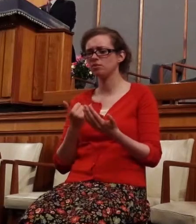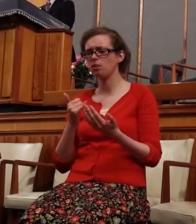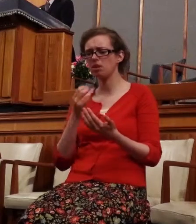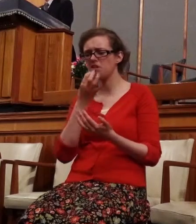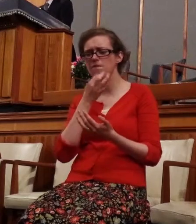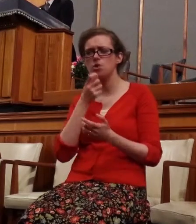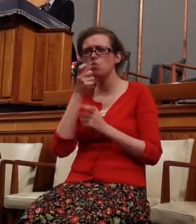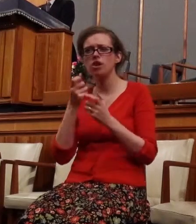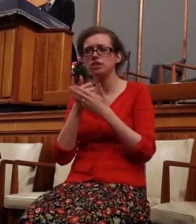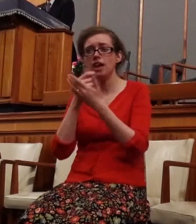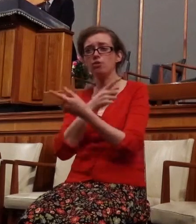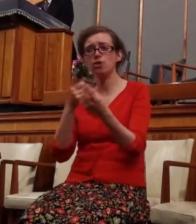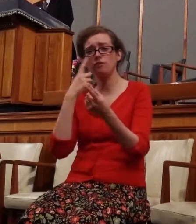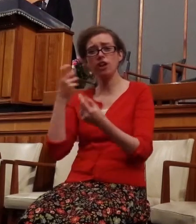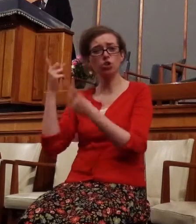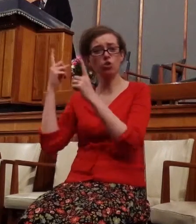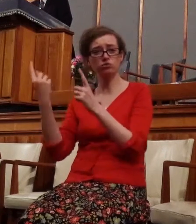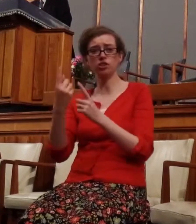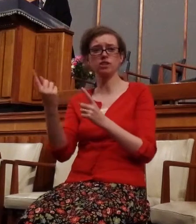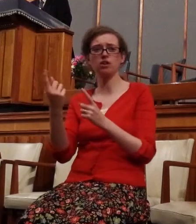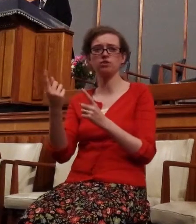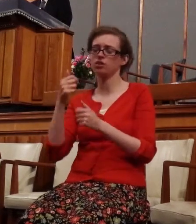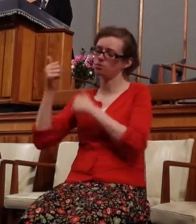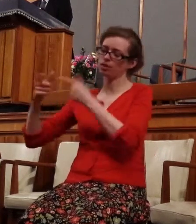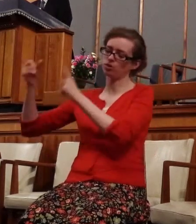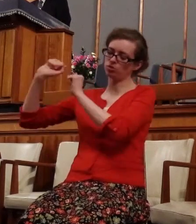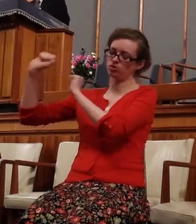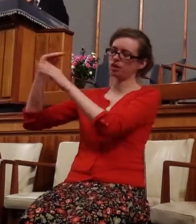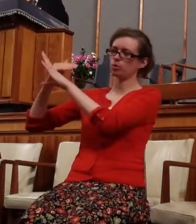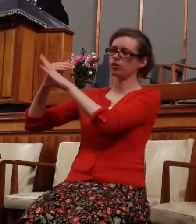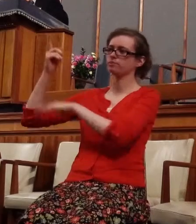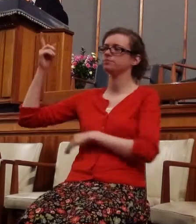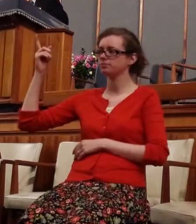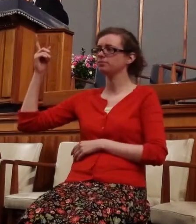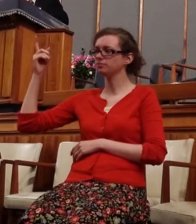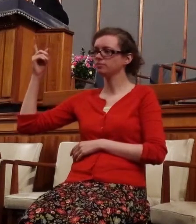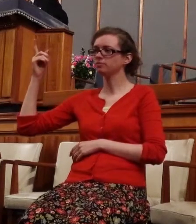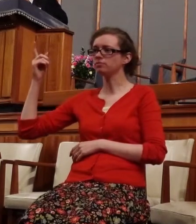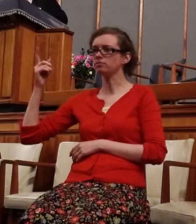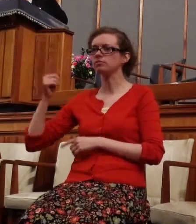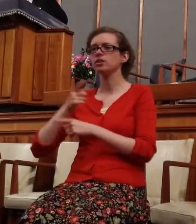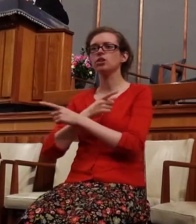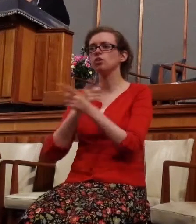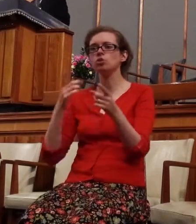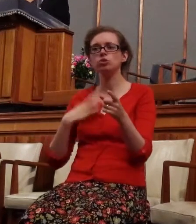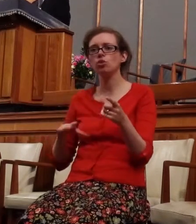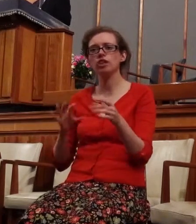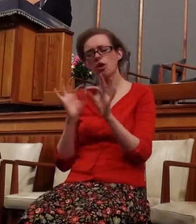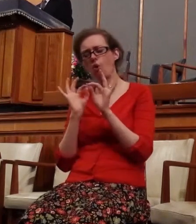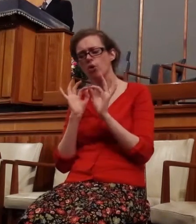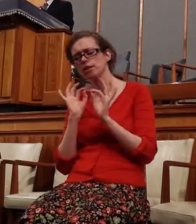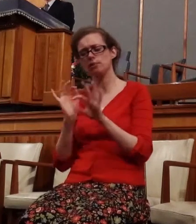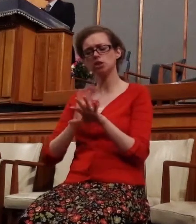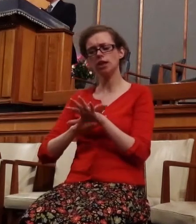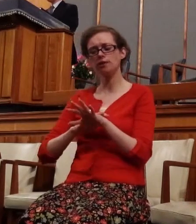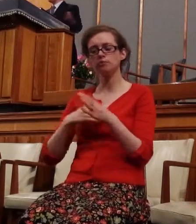you to find the Lord tonight, praise be to the Lord. You don't need any specific given time, even at midnight.